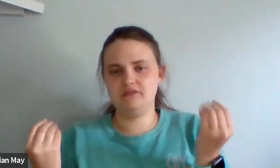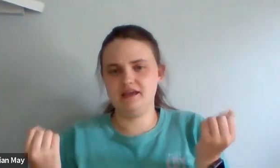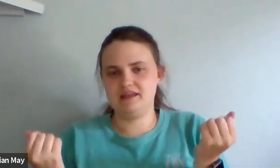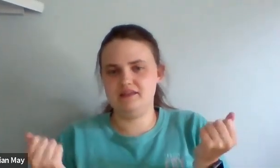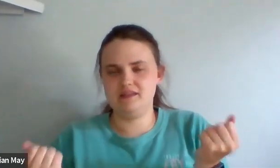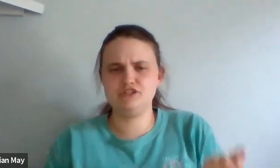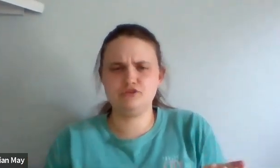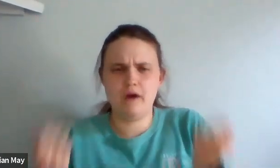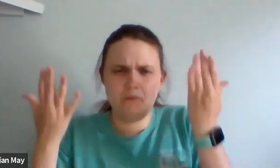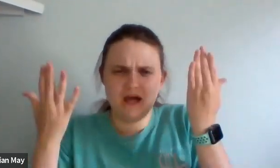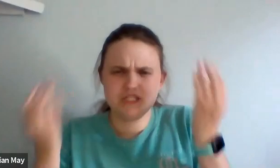like in this, and you'll go, how much?